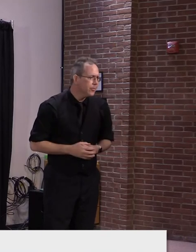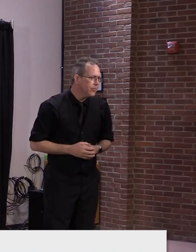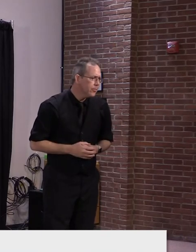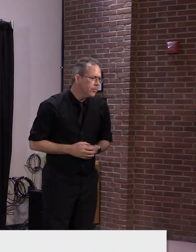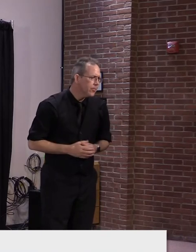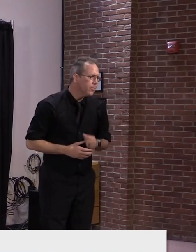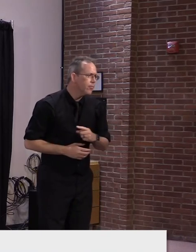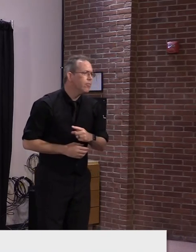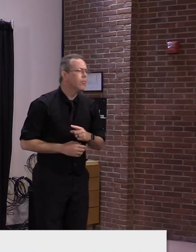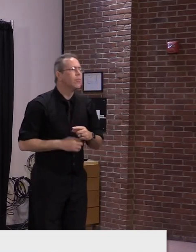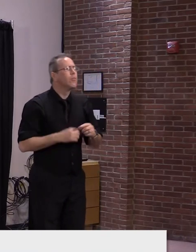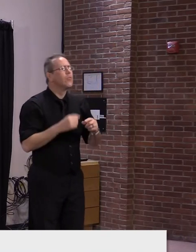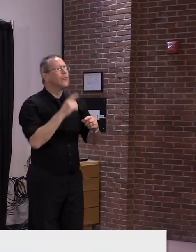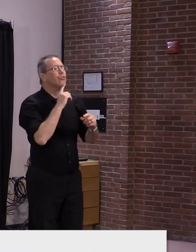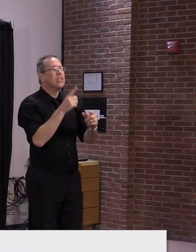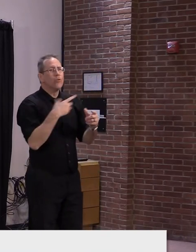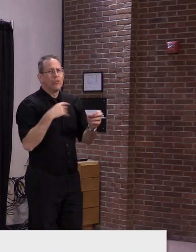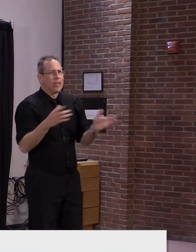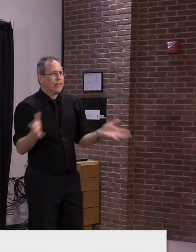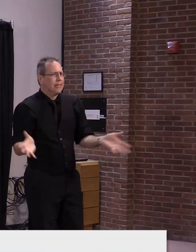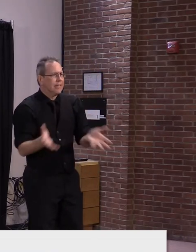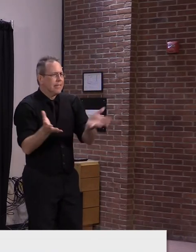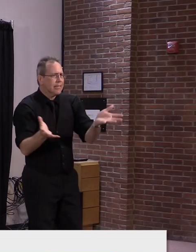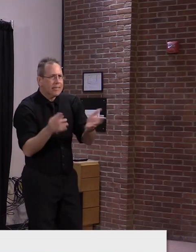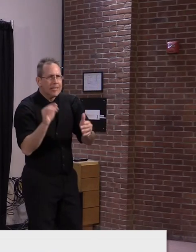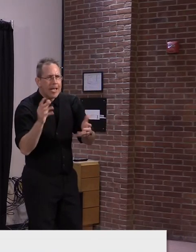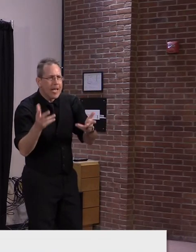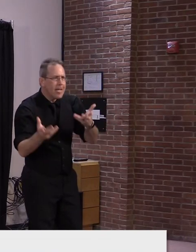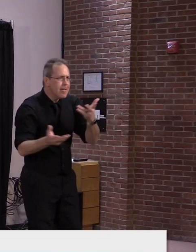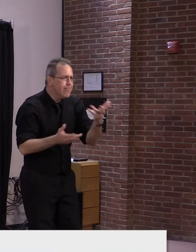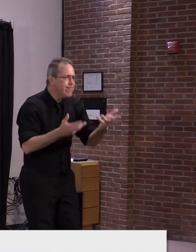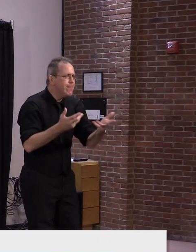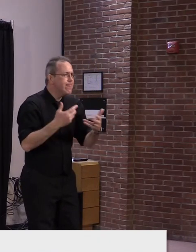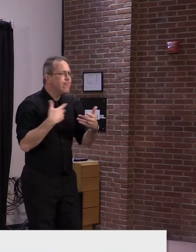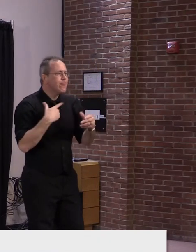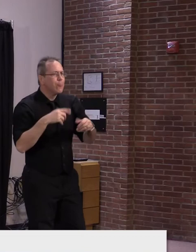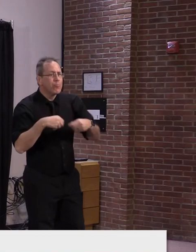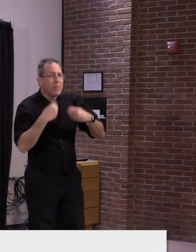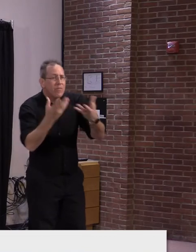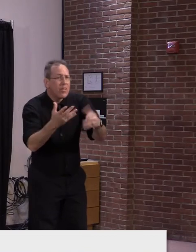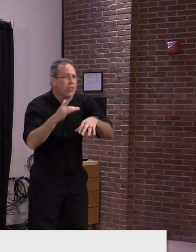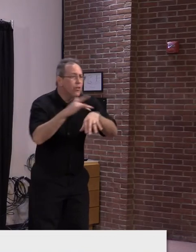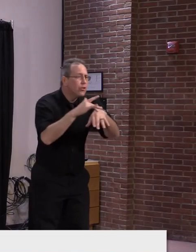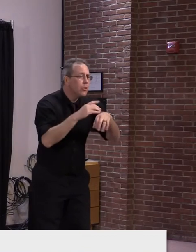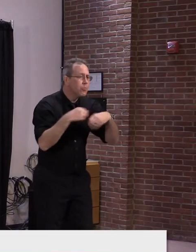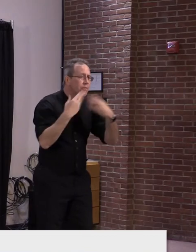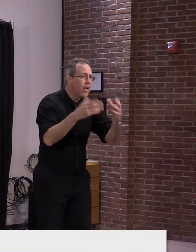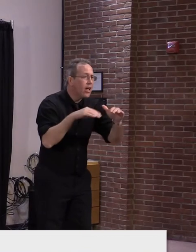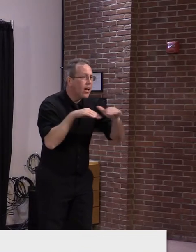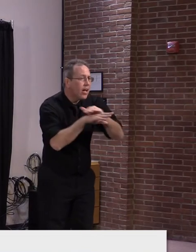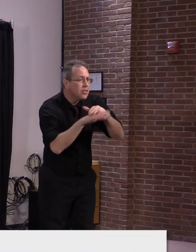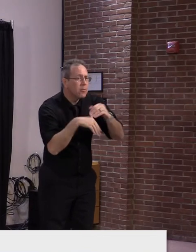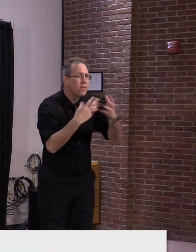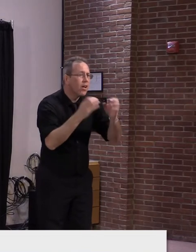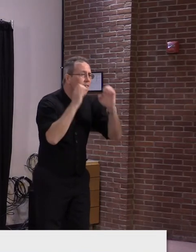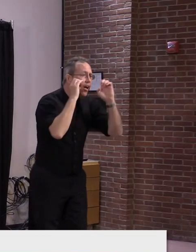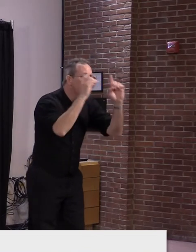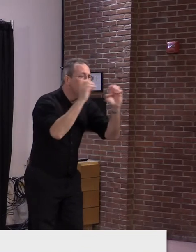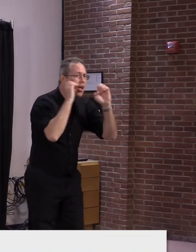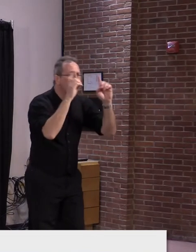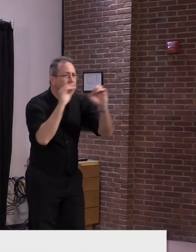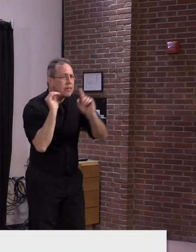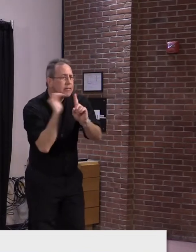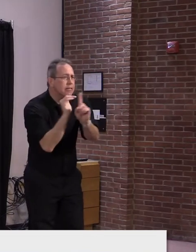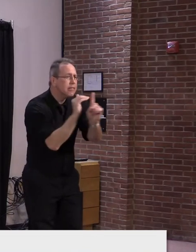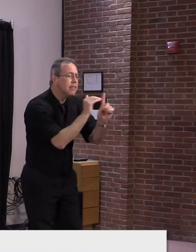the audience in many ways in terms of providing access to the vaccine. So indeed,